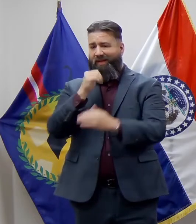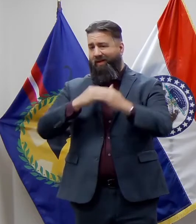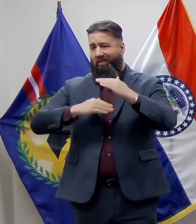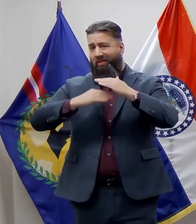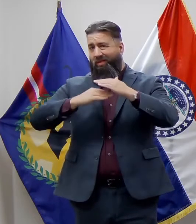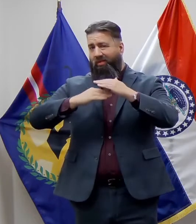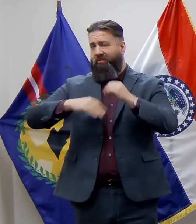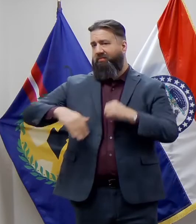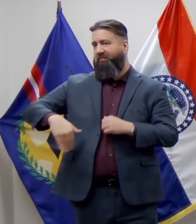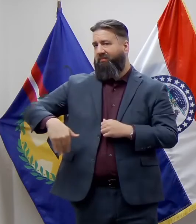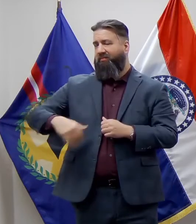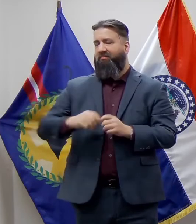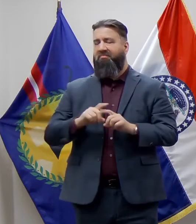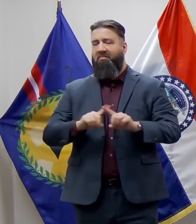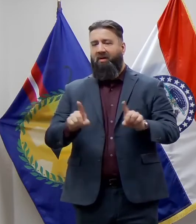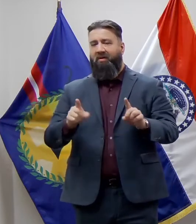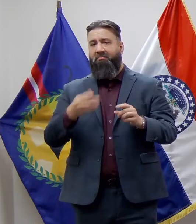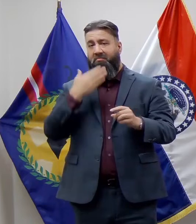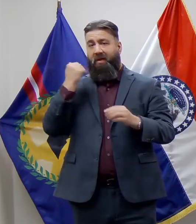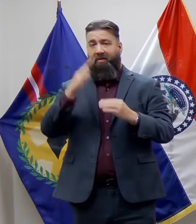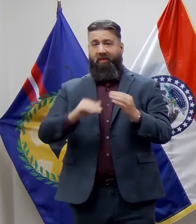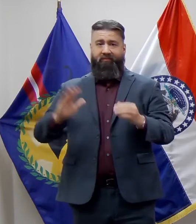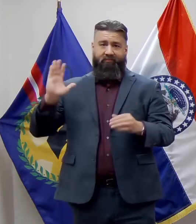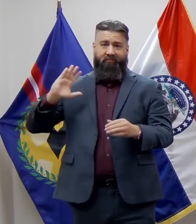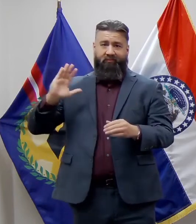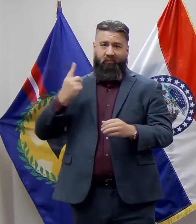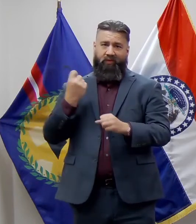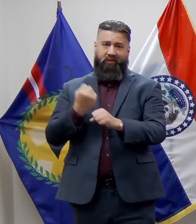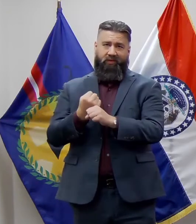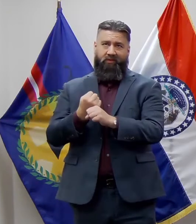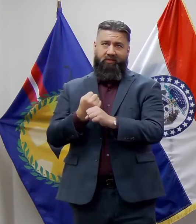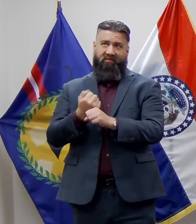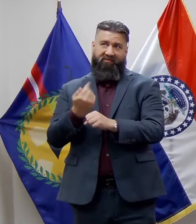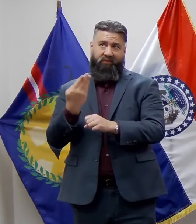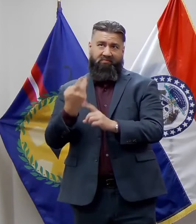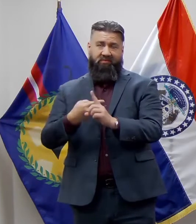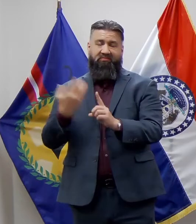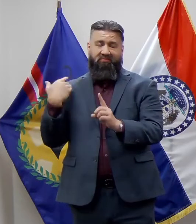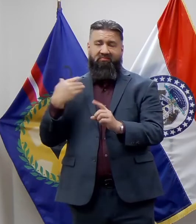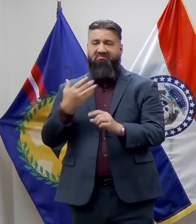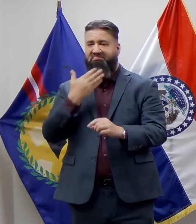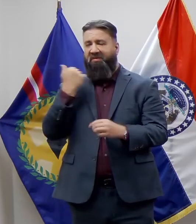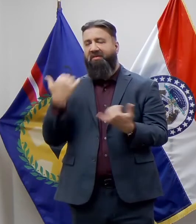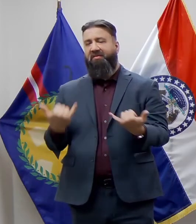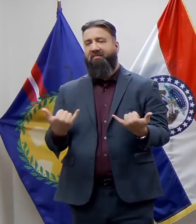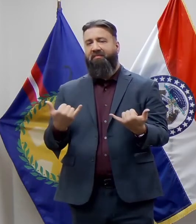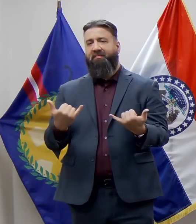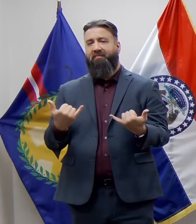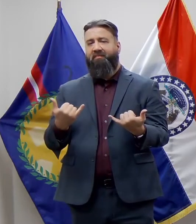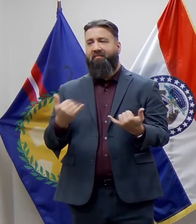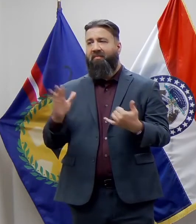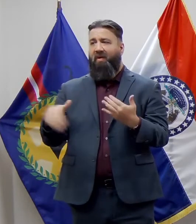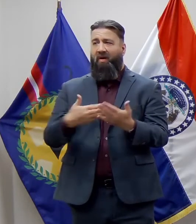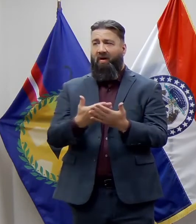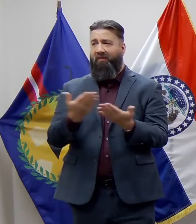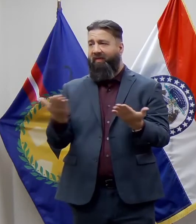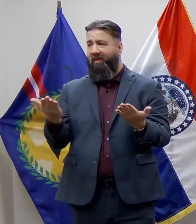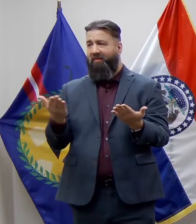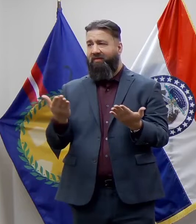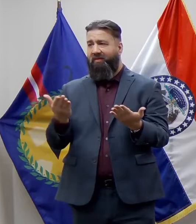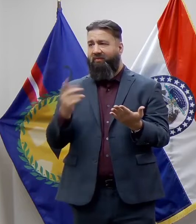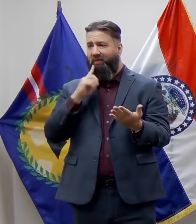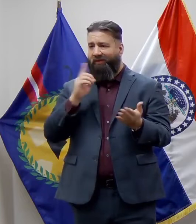be, is still a lot better than it was a year ago or even a few months ago. So all the things that drive a mask mandate aren't